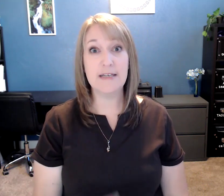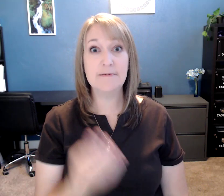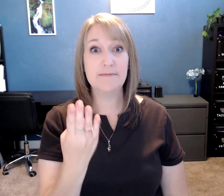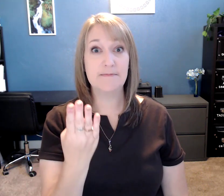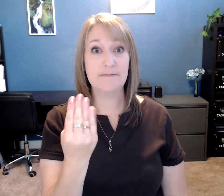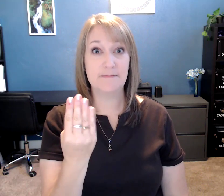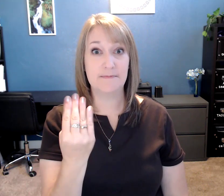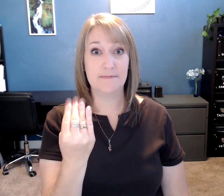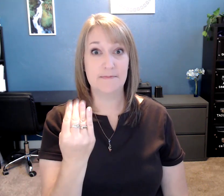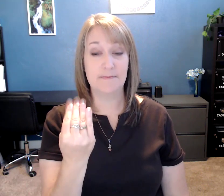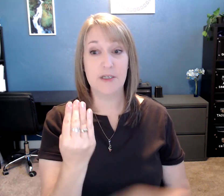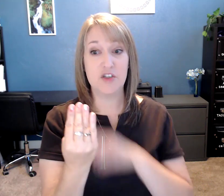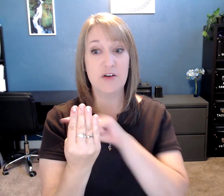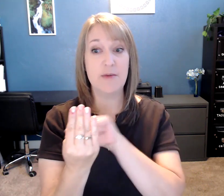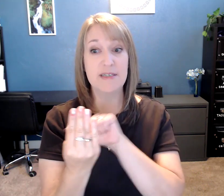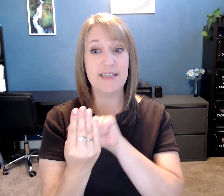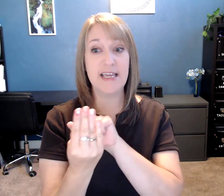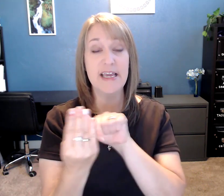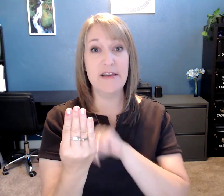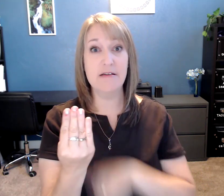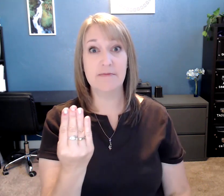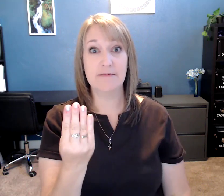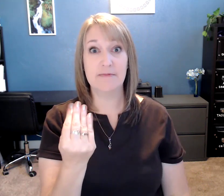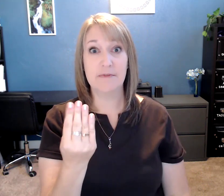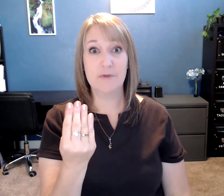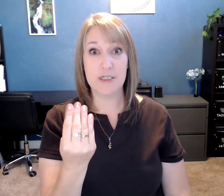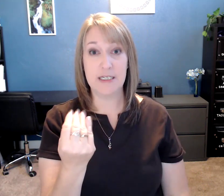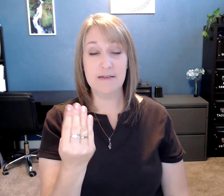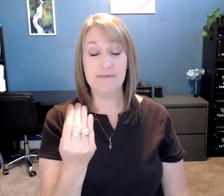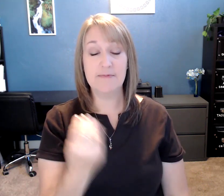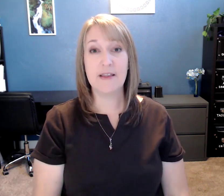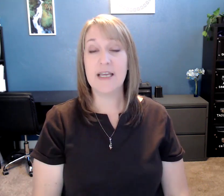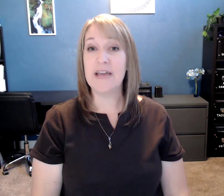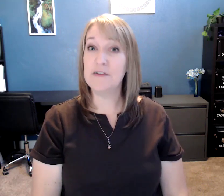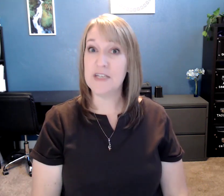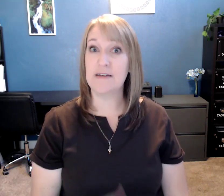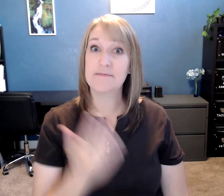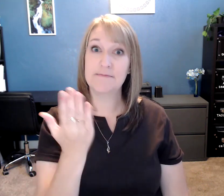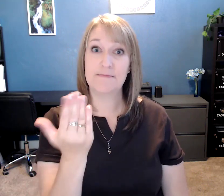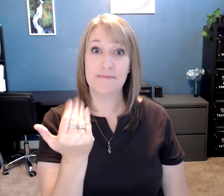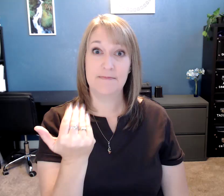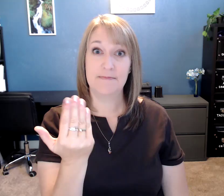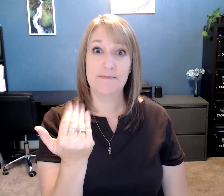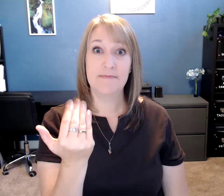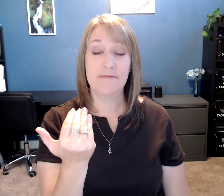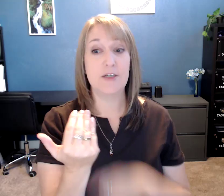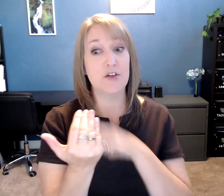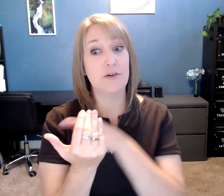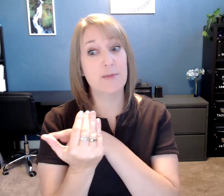14, make sure your thumb is sticking in, 14, and 15. Make sure your thumb is